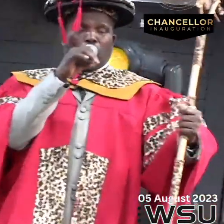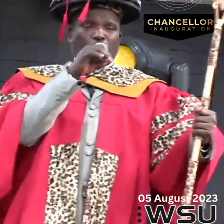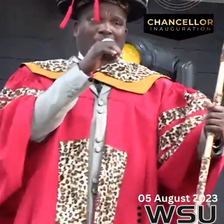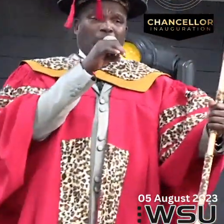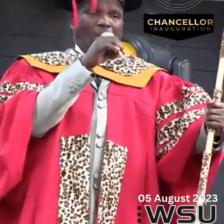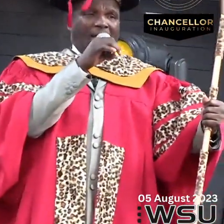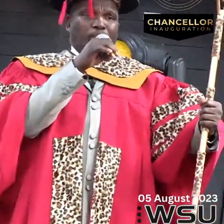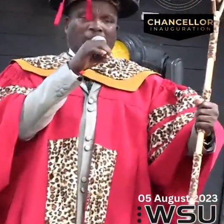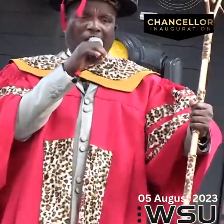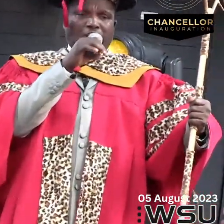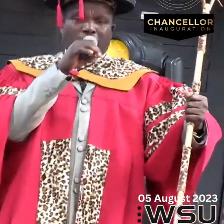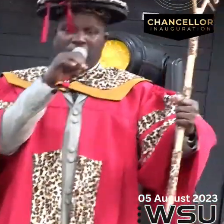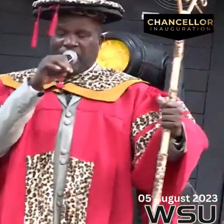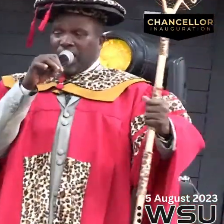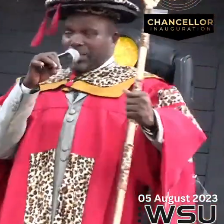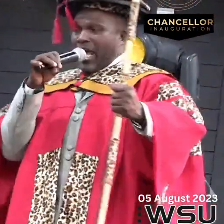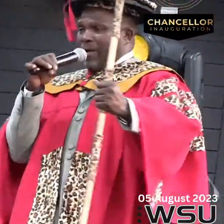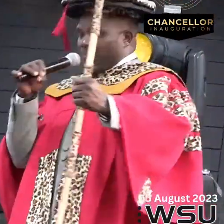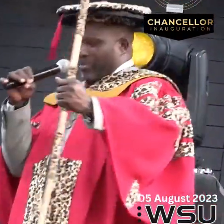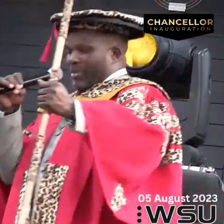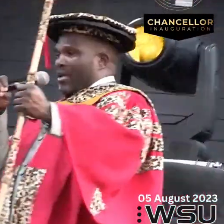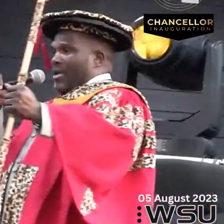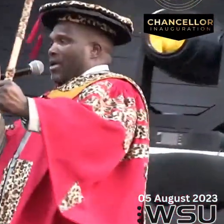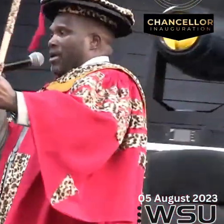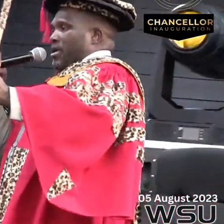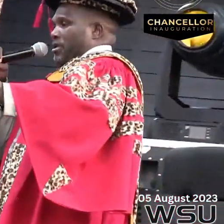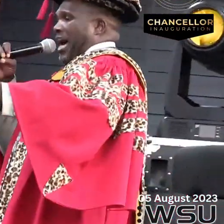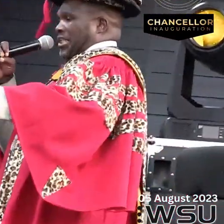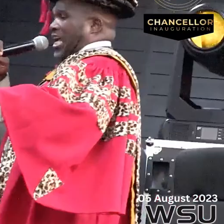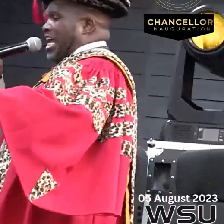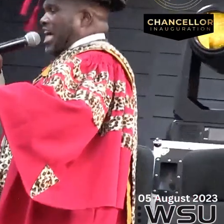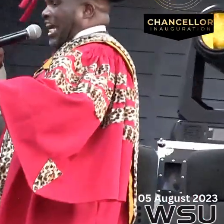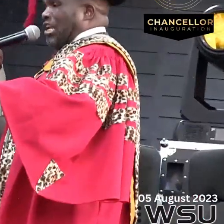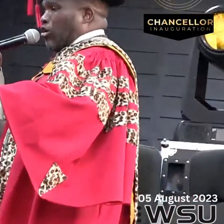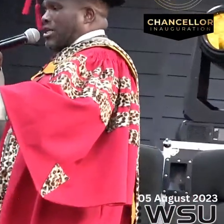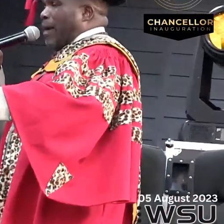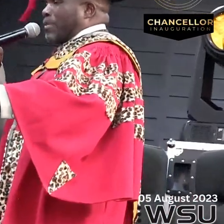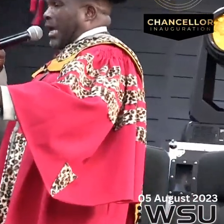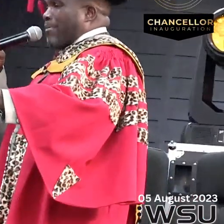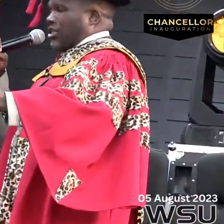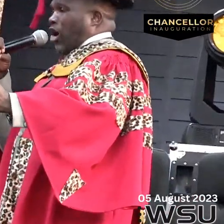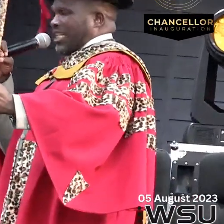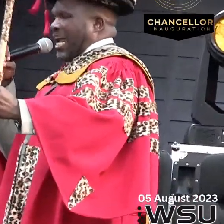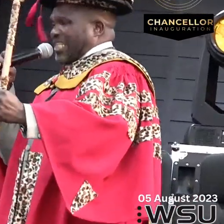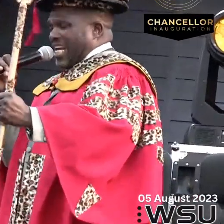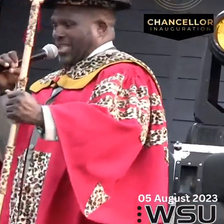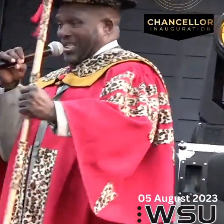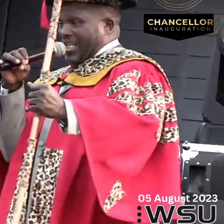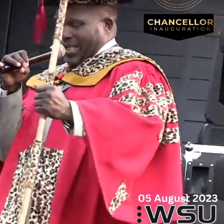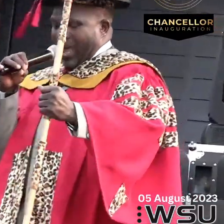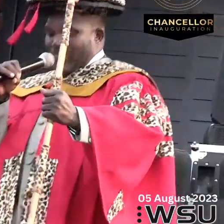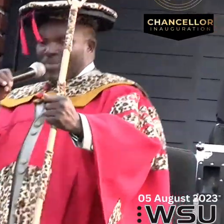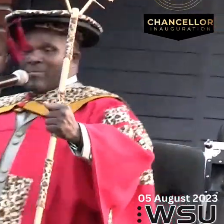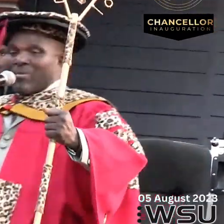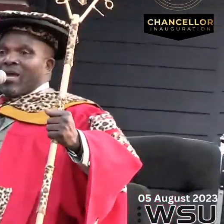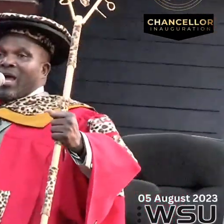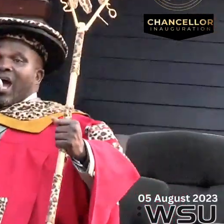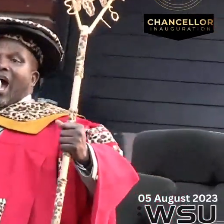Yivani kaloku zizwe namhlanje nivife Yazini kaloku namhla madoda ndinazife